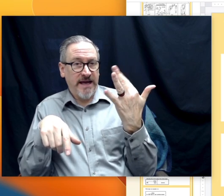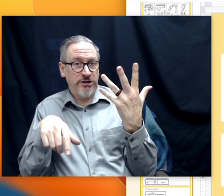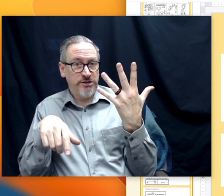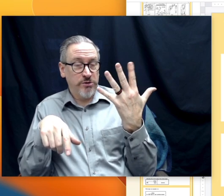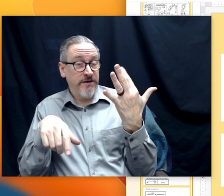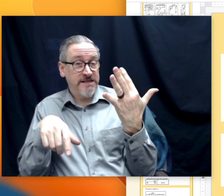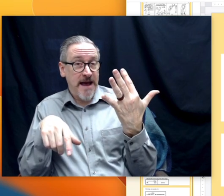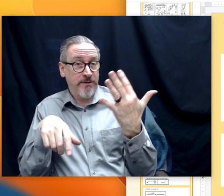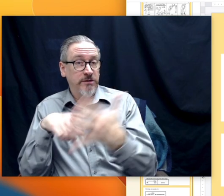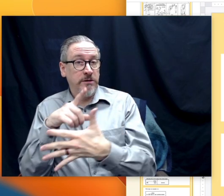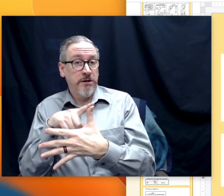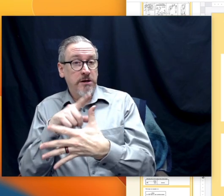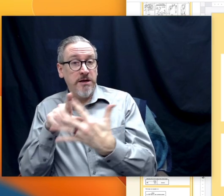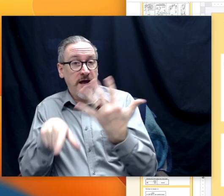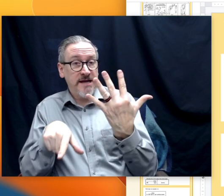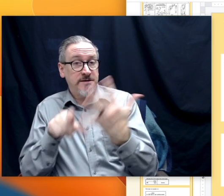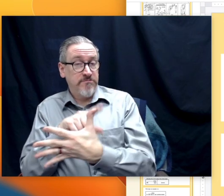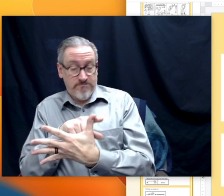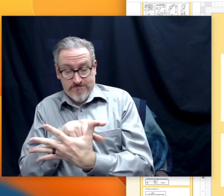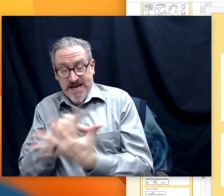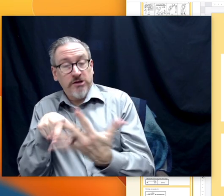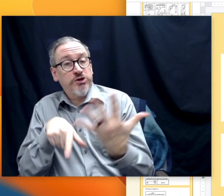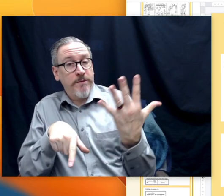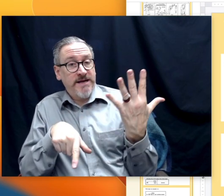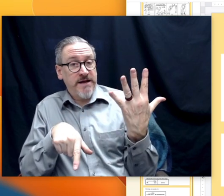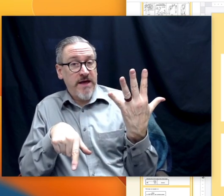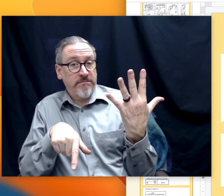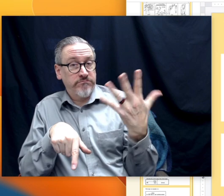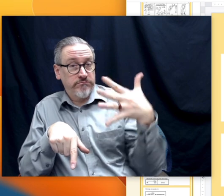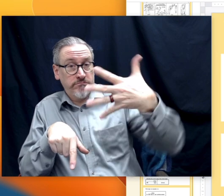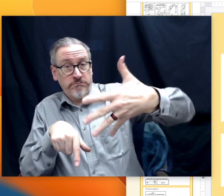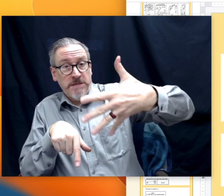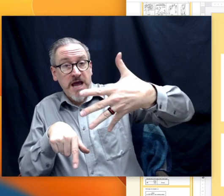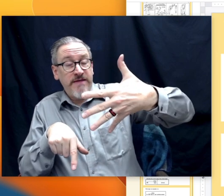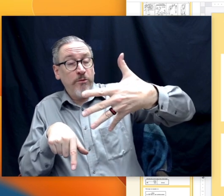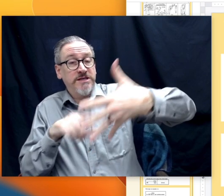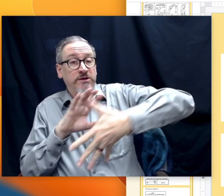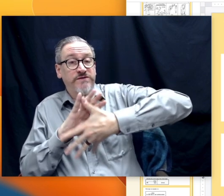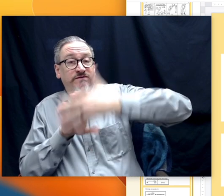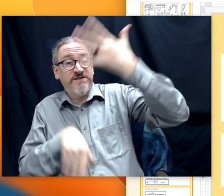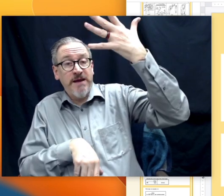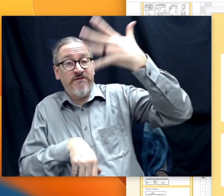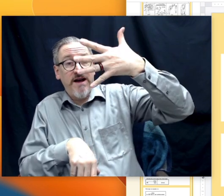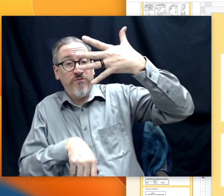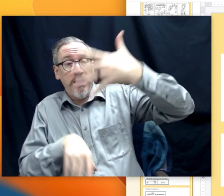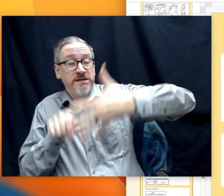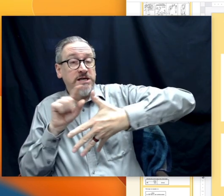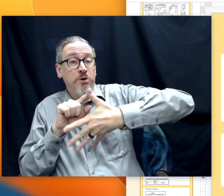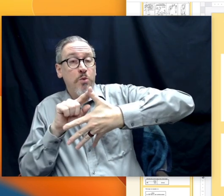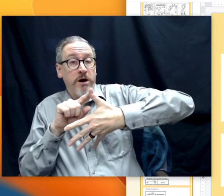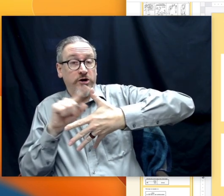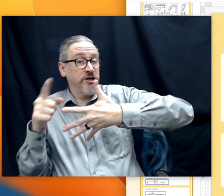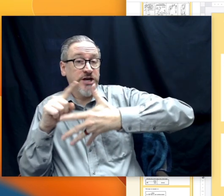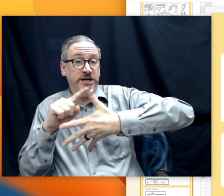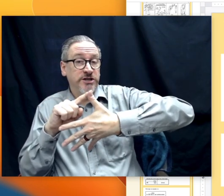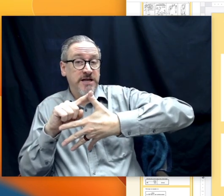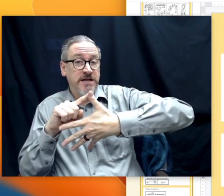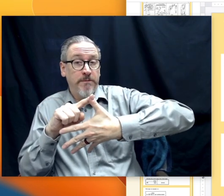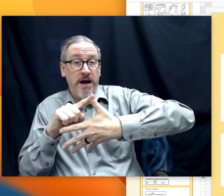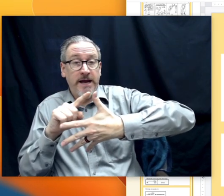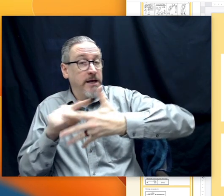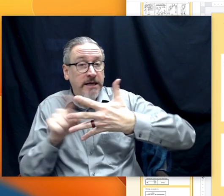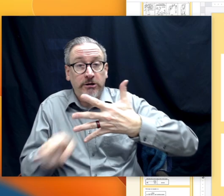5 ages where things happened, and tell a story based on that. And then we'll tell those same 5 ones where you're going to change